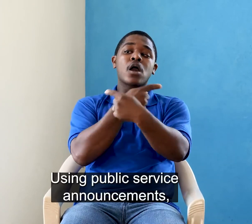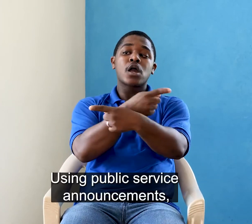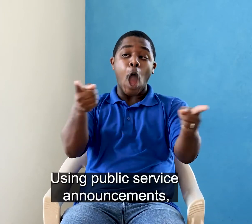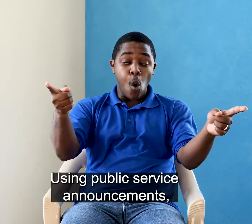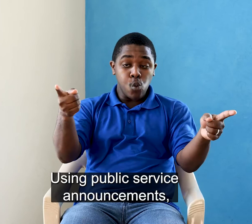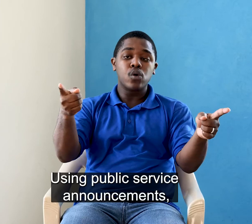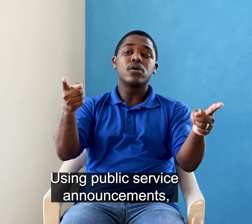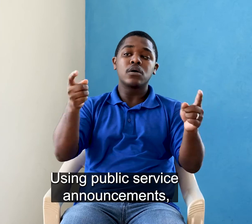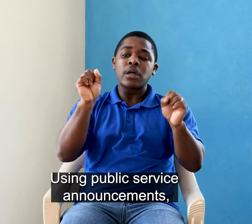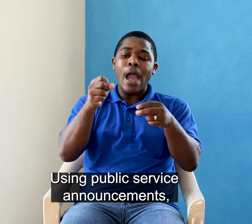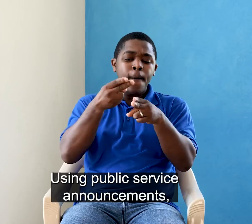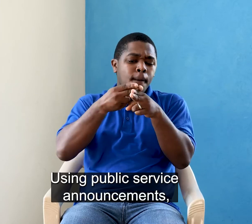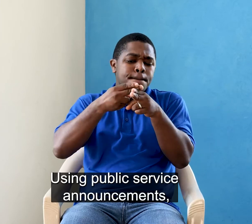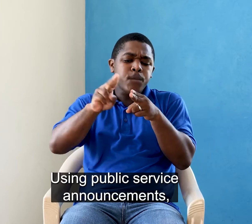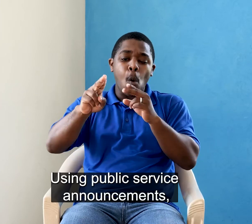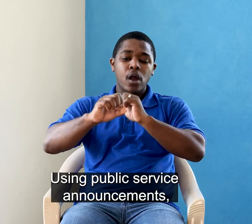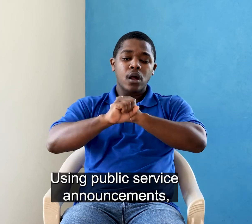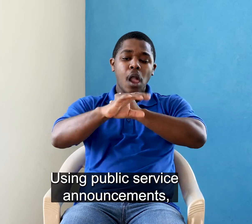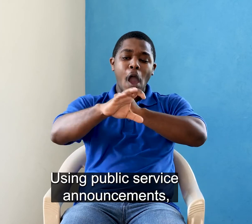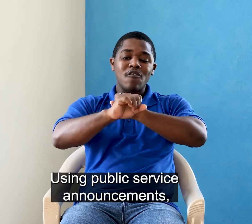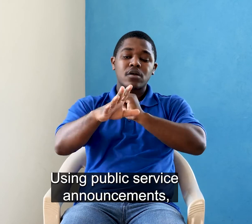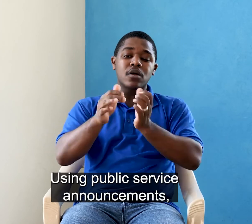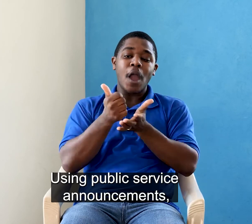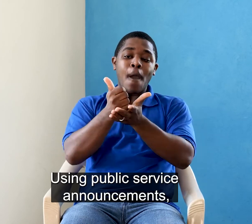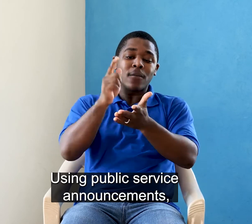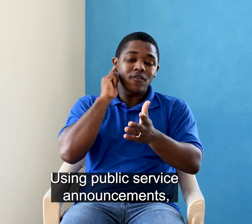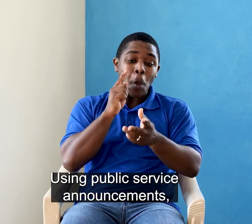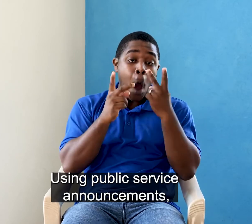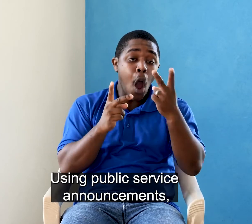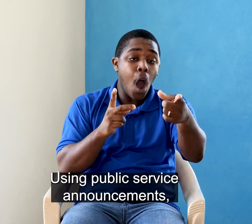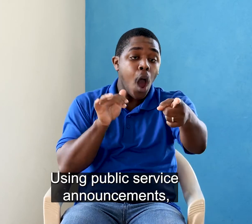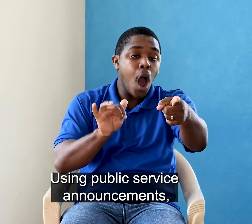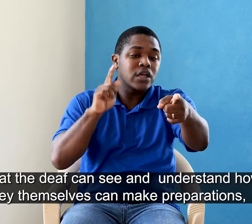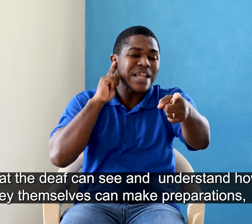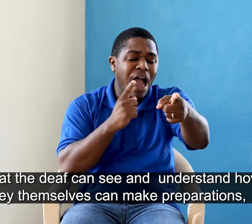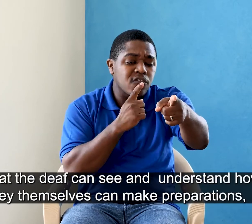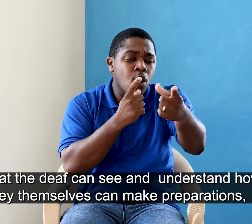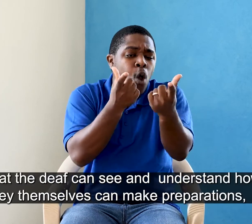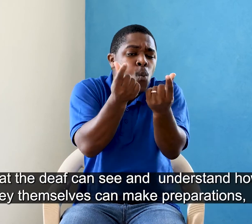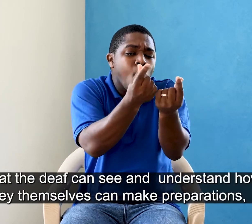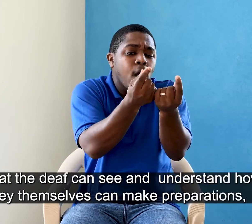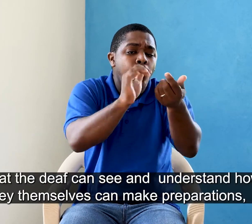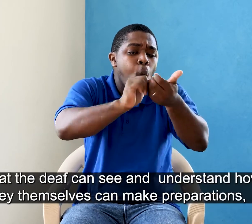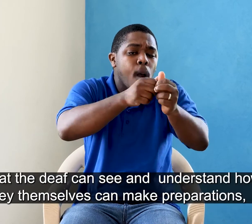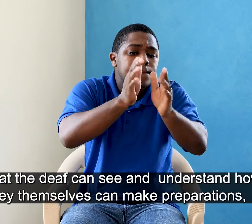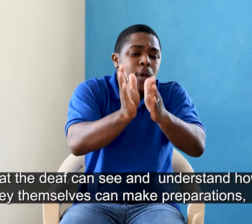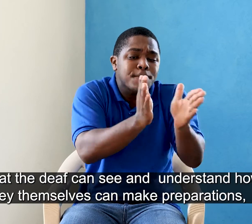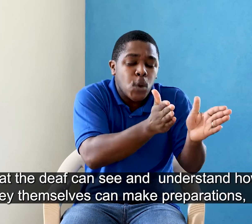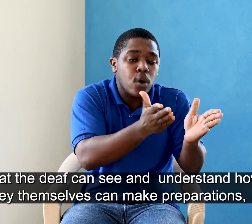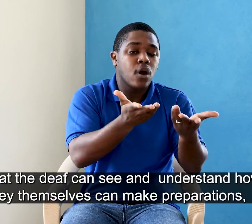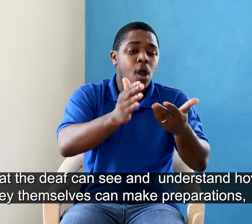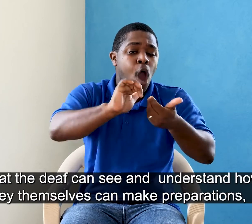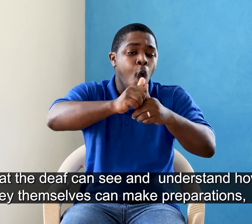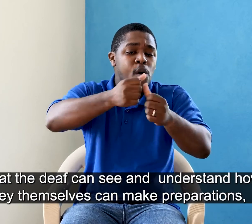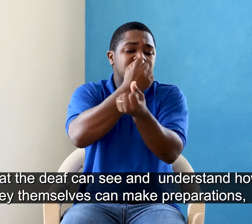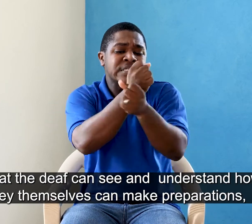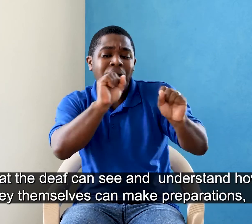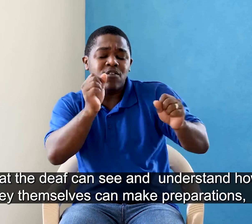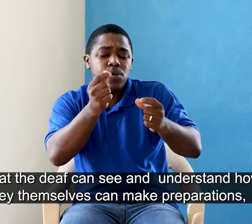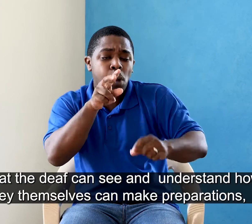using PSA, public service announcements, to make brief ads so that the deaf can see and understand how they themselves